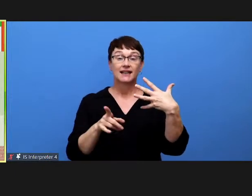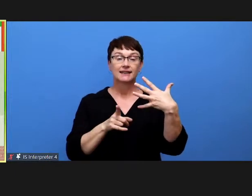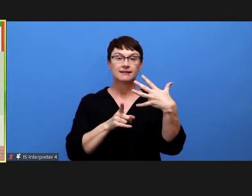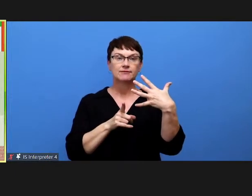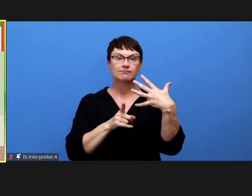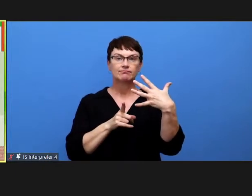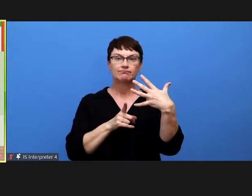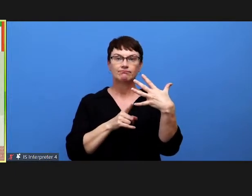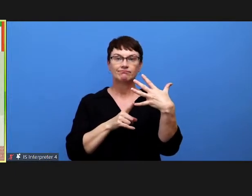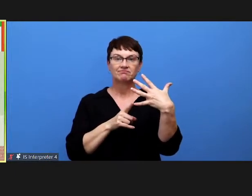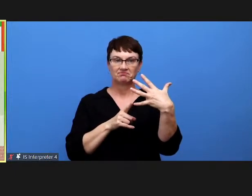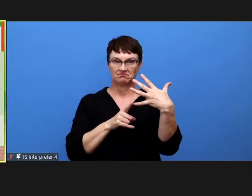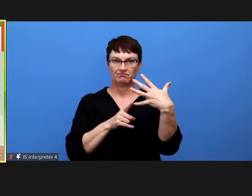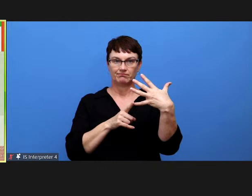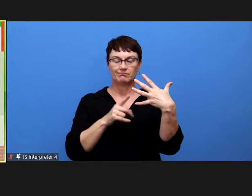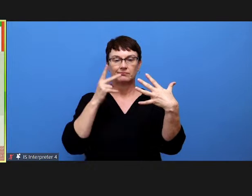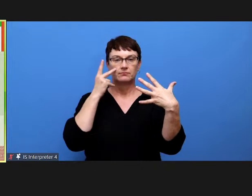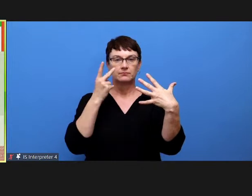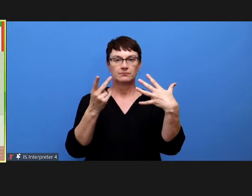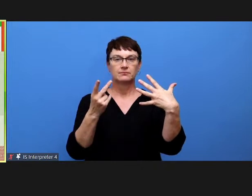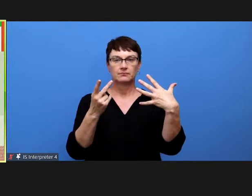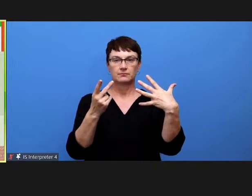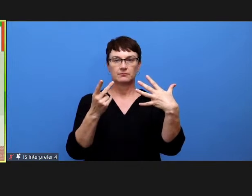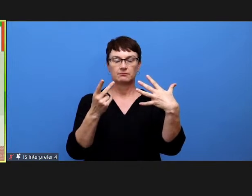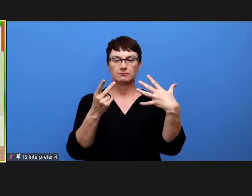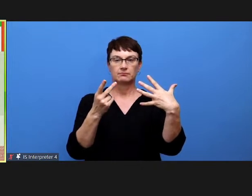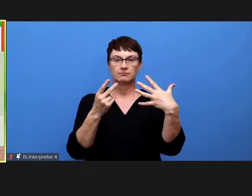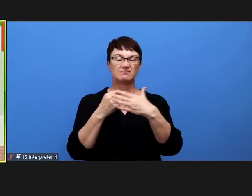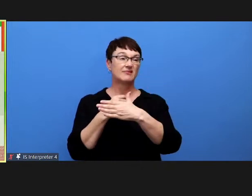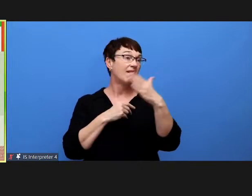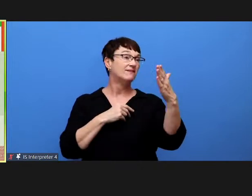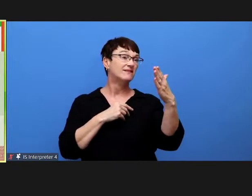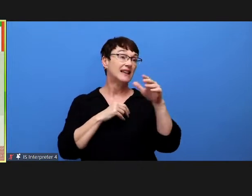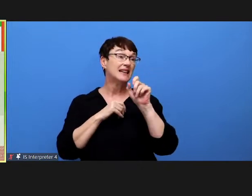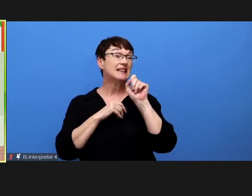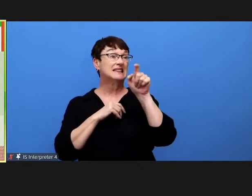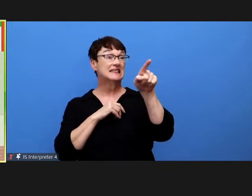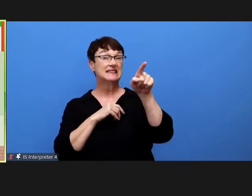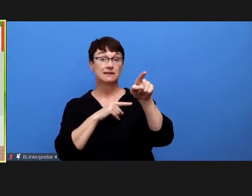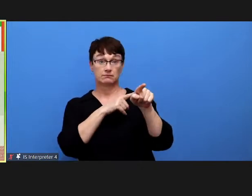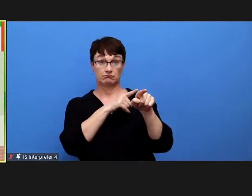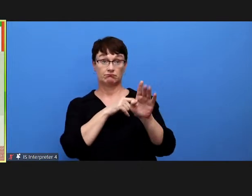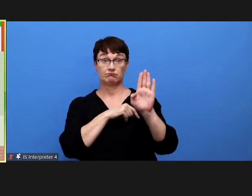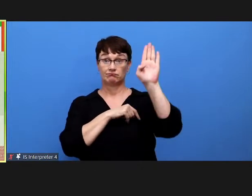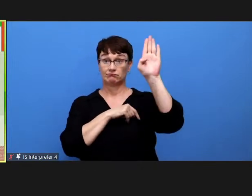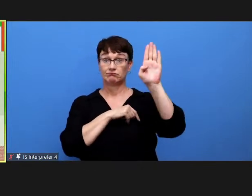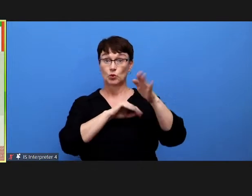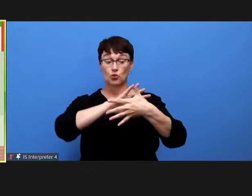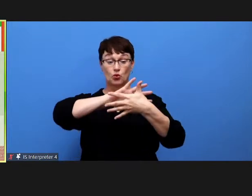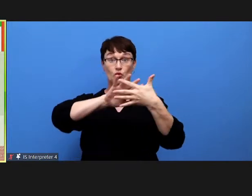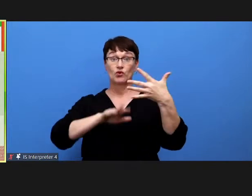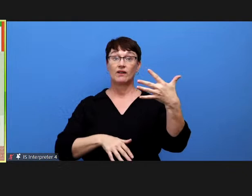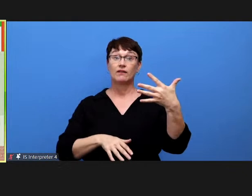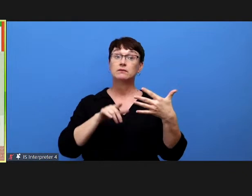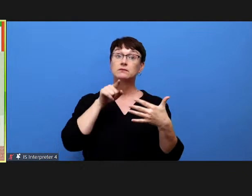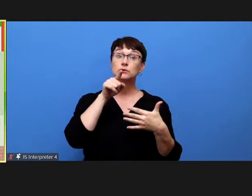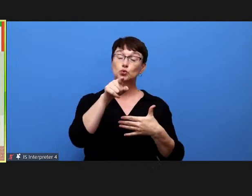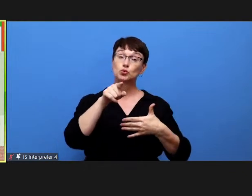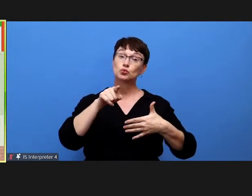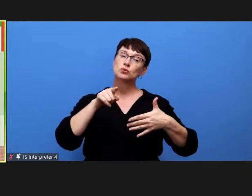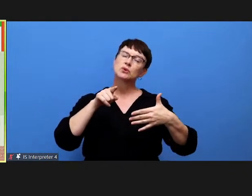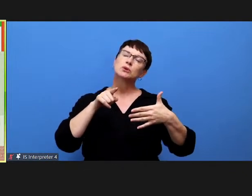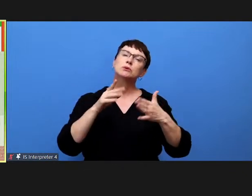my brother over there. So can we go in that sequence? Make your intervention precise and to the point,